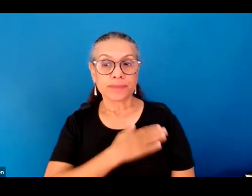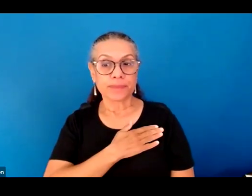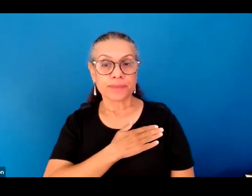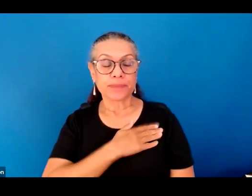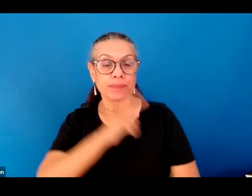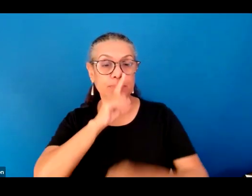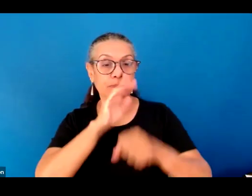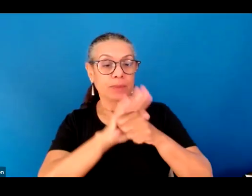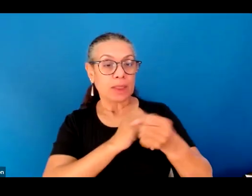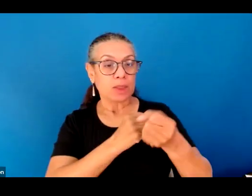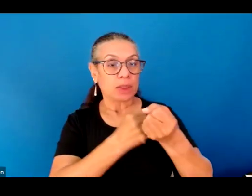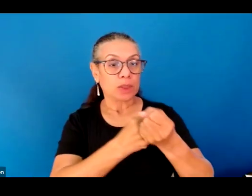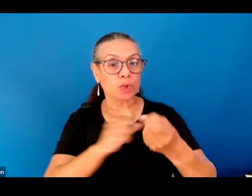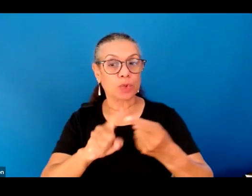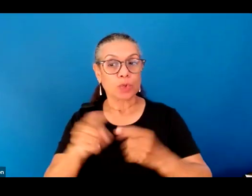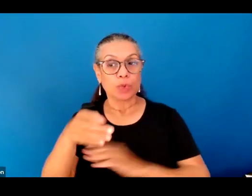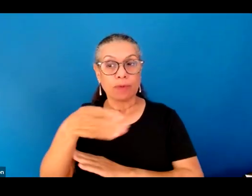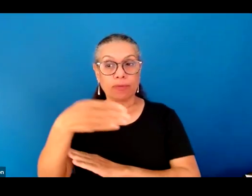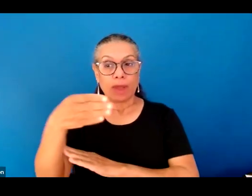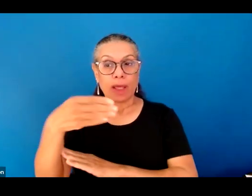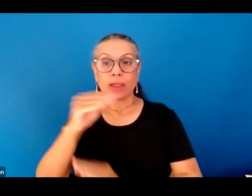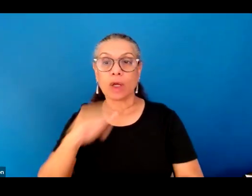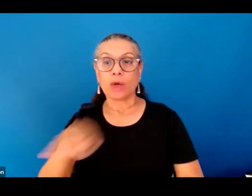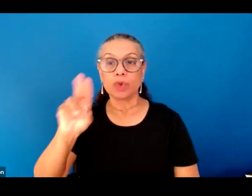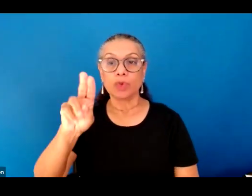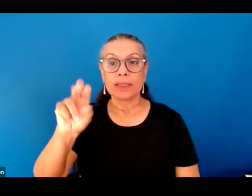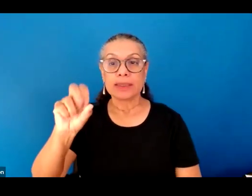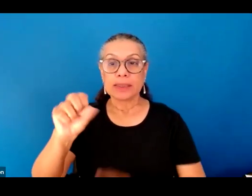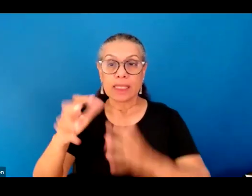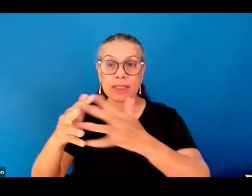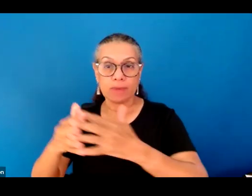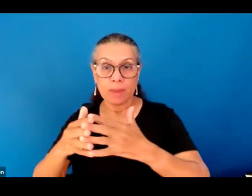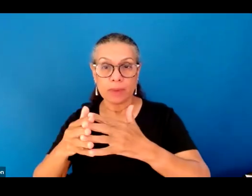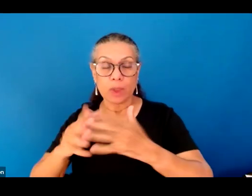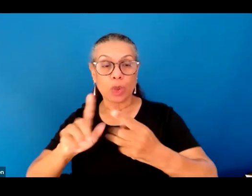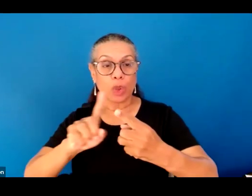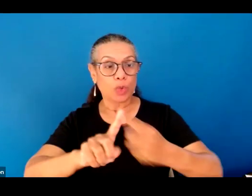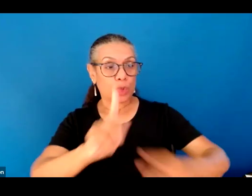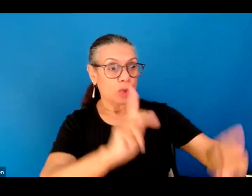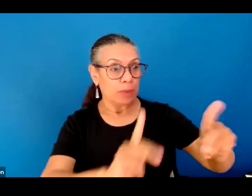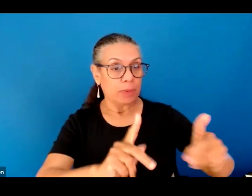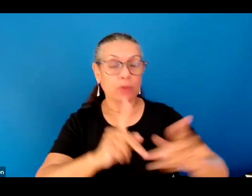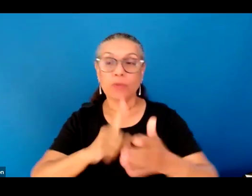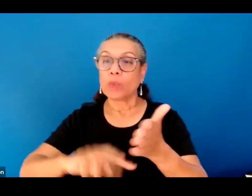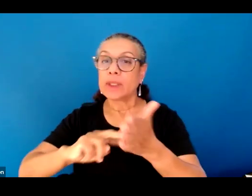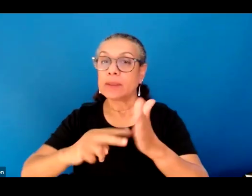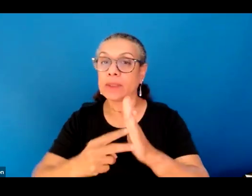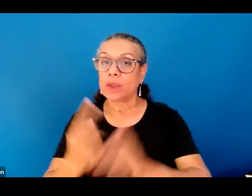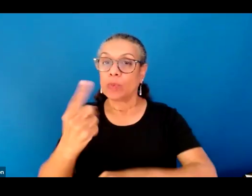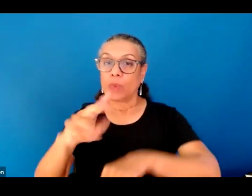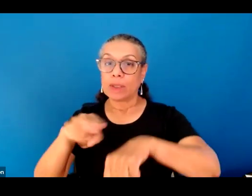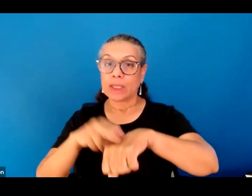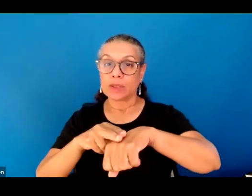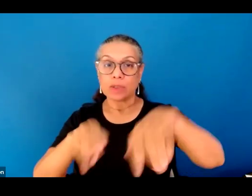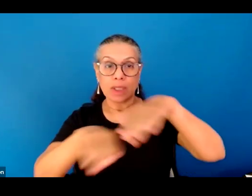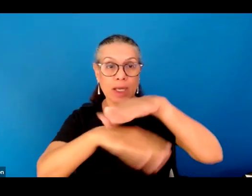I pledge allegiance to the flag of the United States of America and to the republic for which it stands,